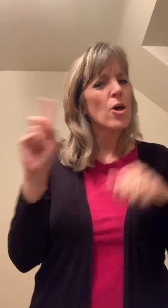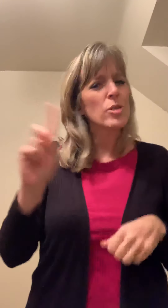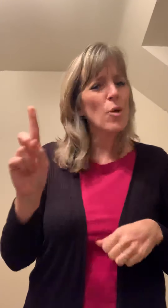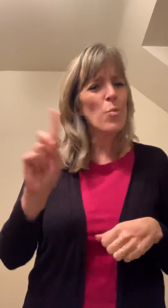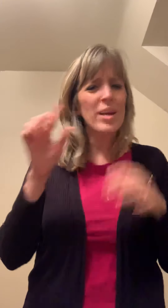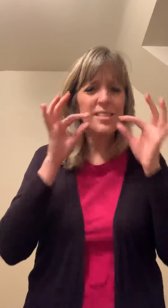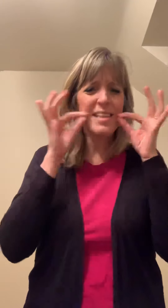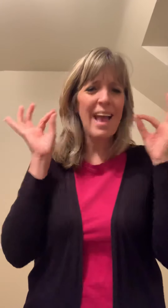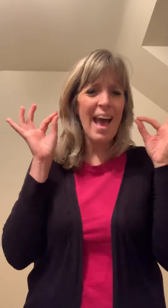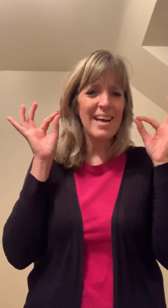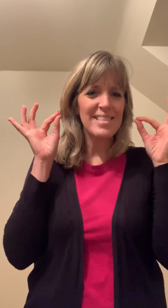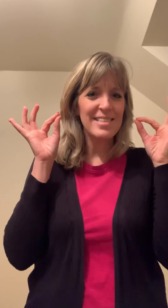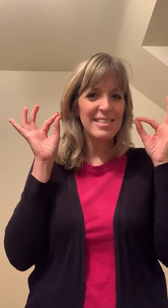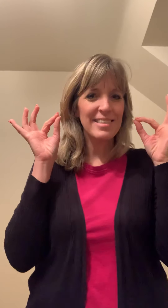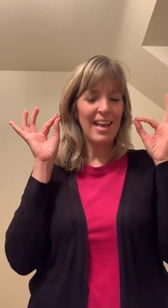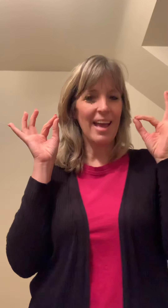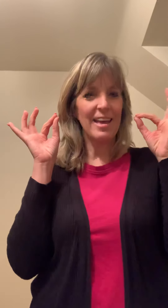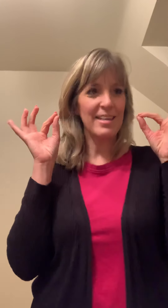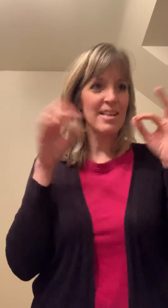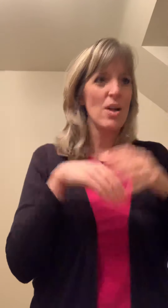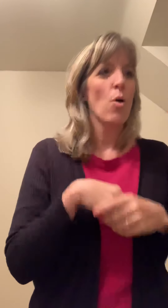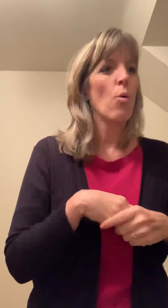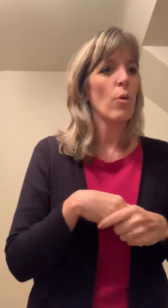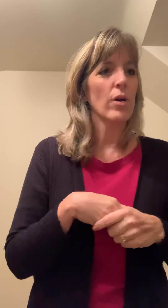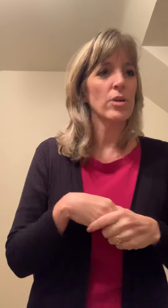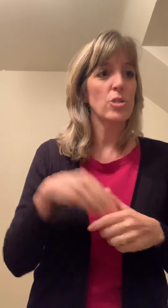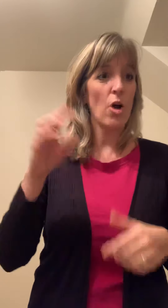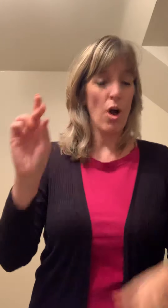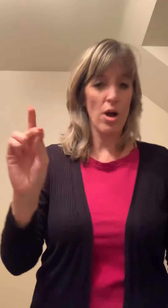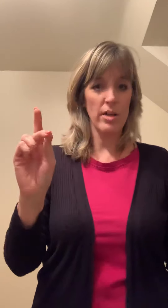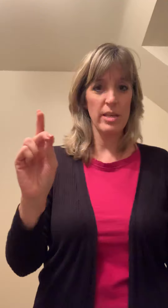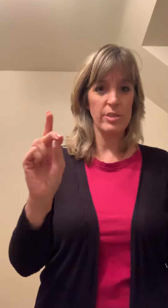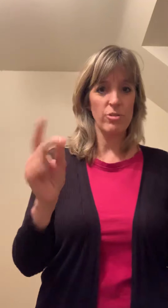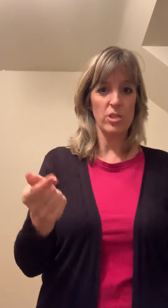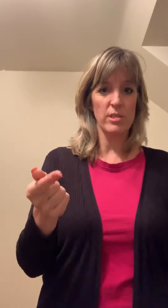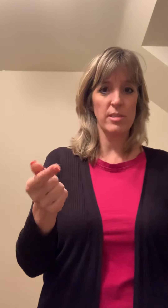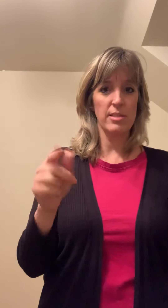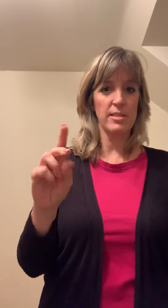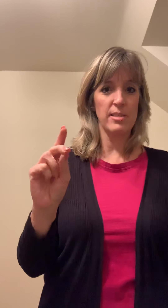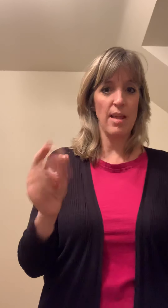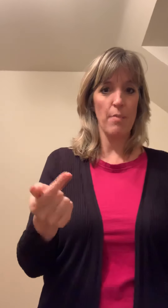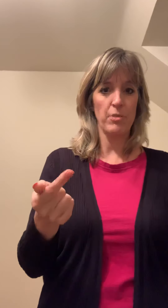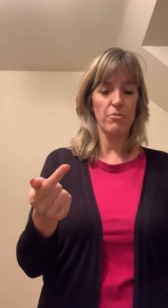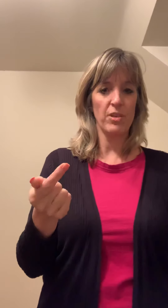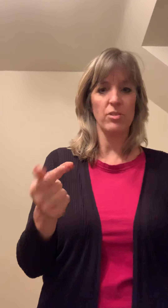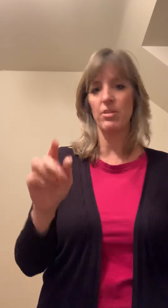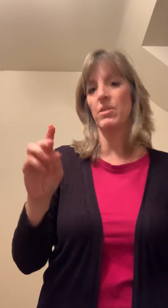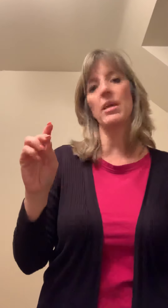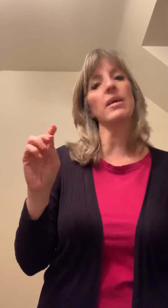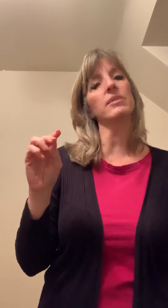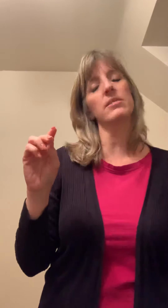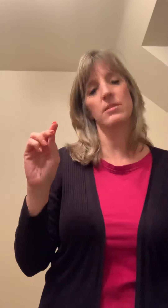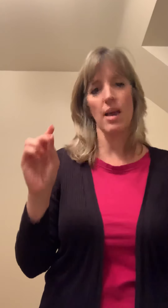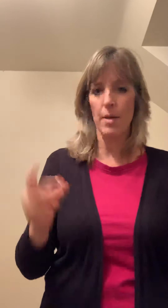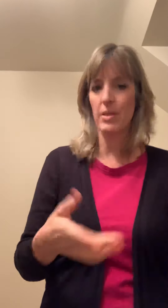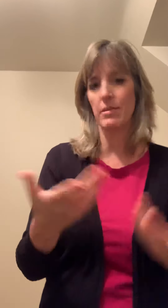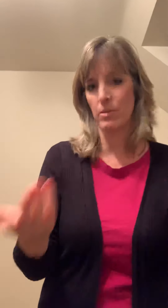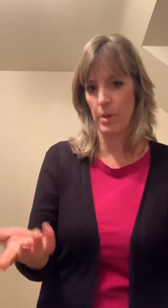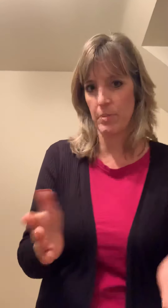So where's the cat? Okay. Or dog is you just snap your fingers. If they can't snap, I mean, little babies aren't